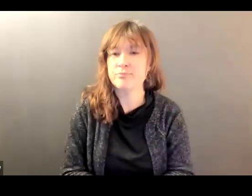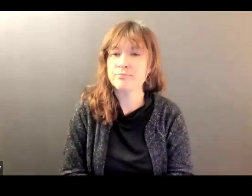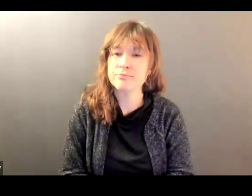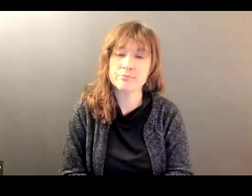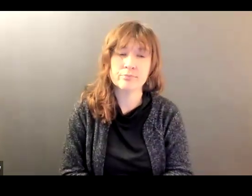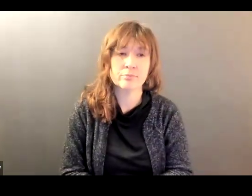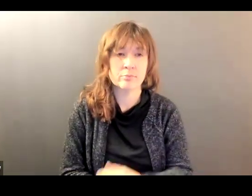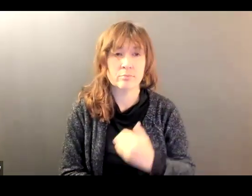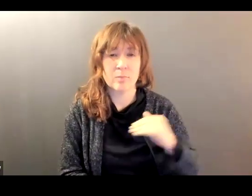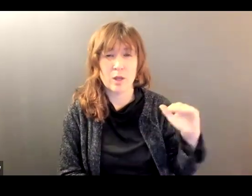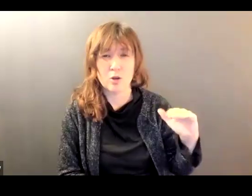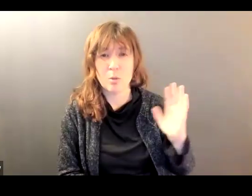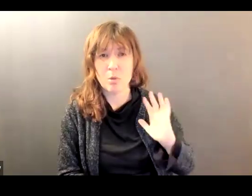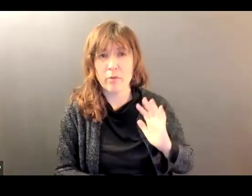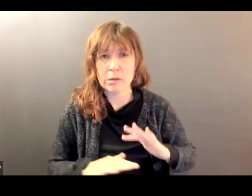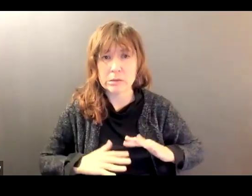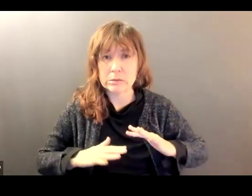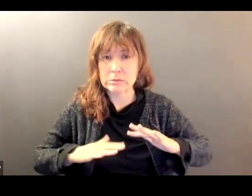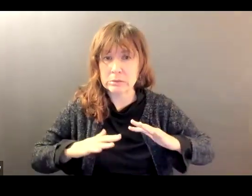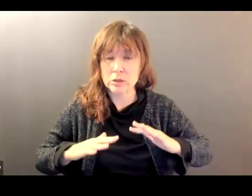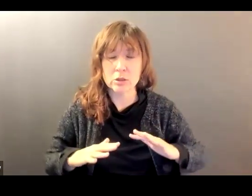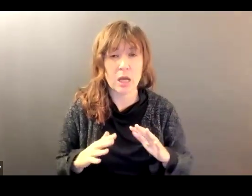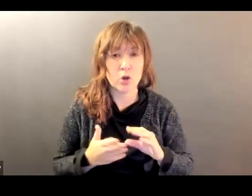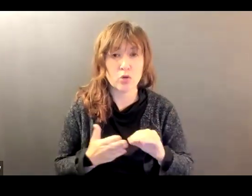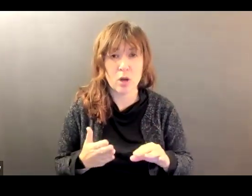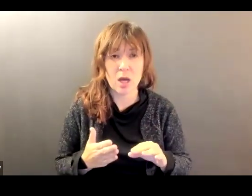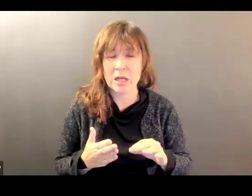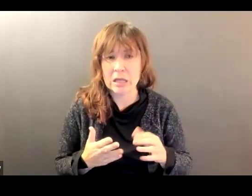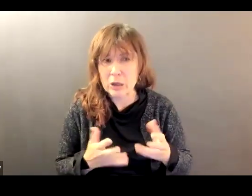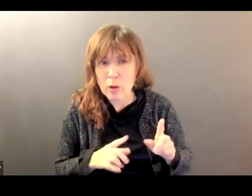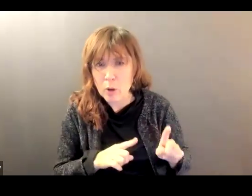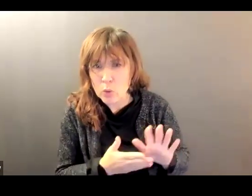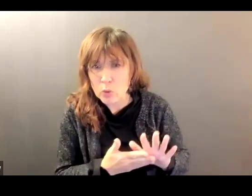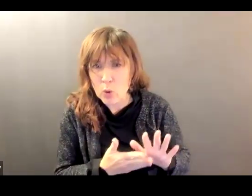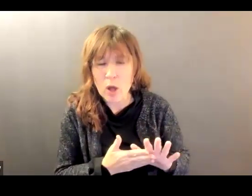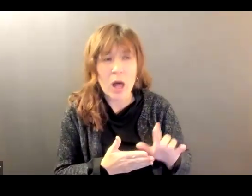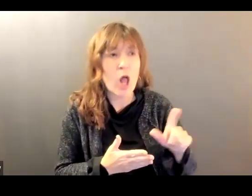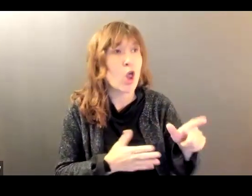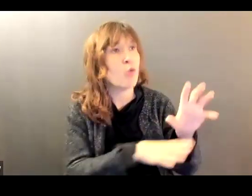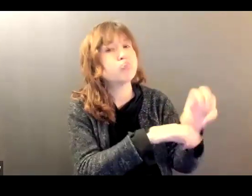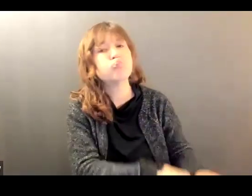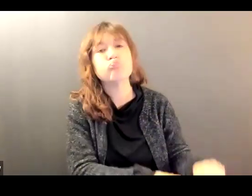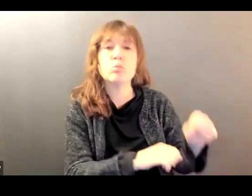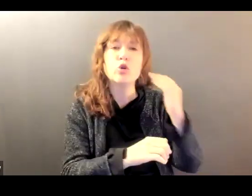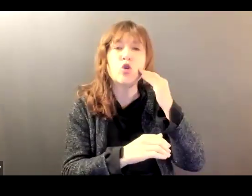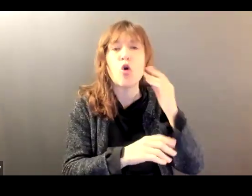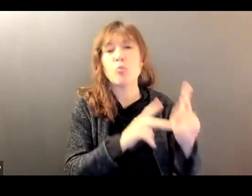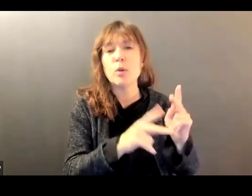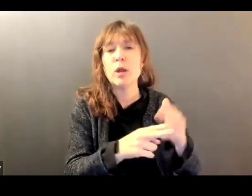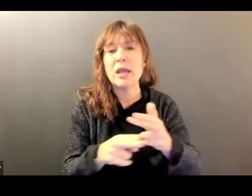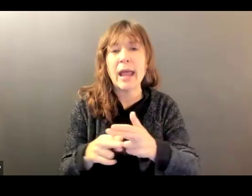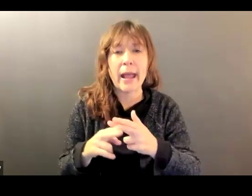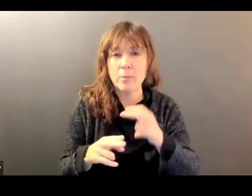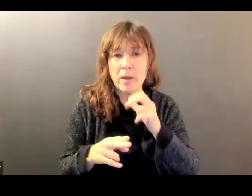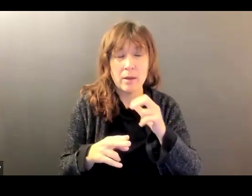My child went from an anxious start to public school to knowing everyone's name, including the teachers that aren't even his.